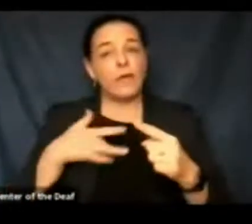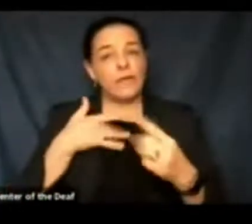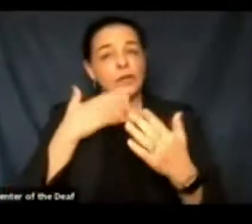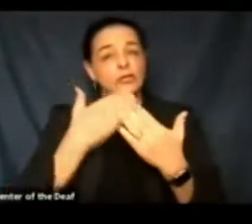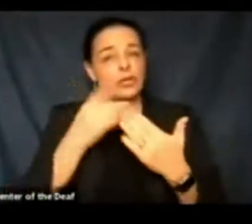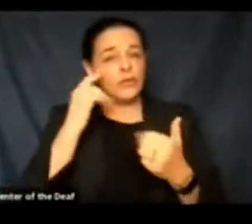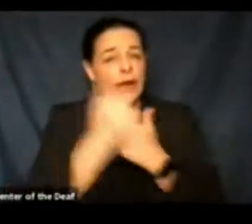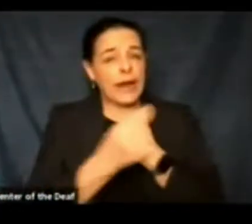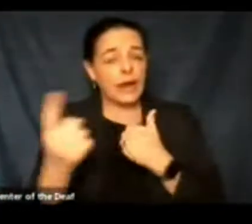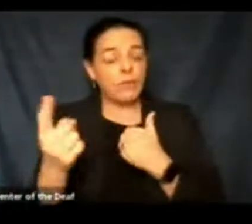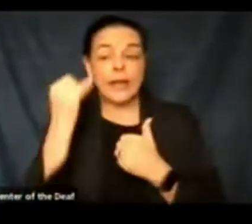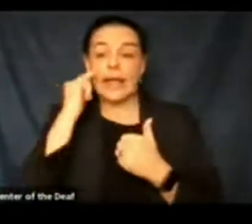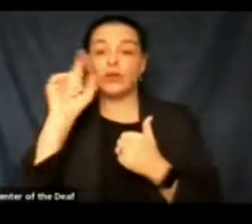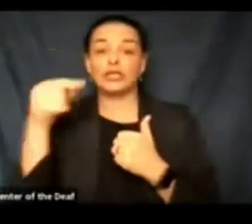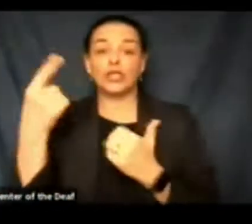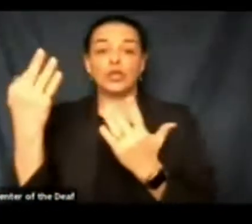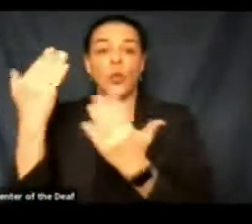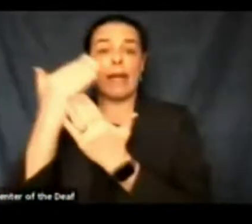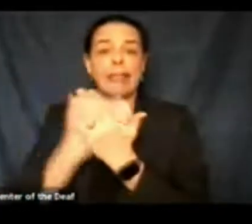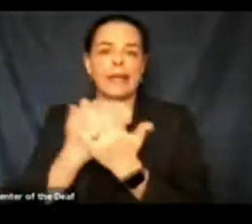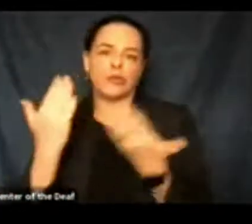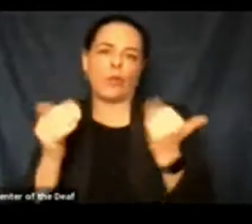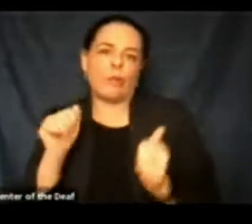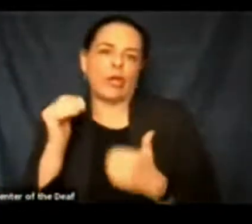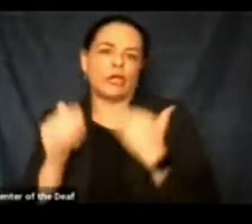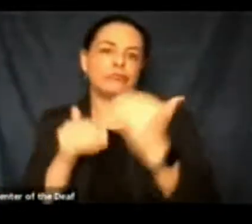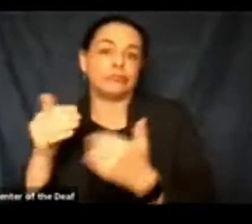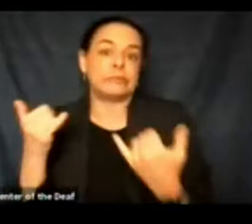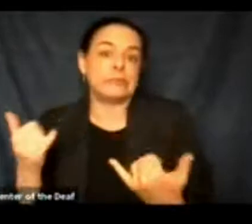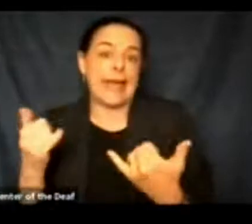list, then we probably could get it going. But